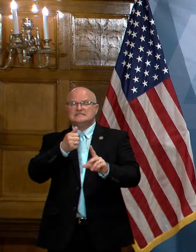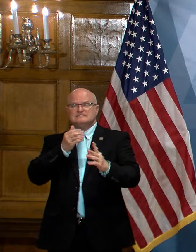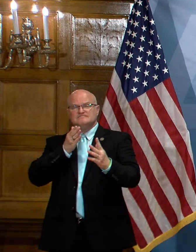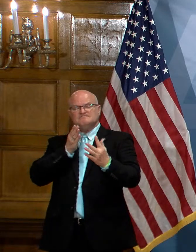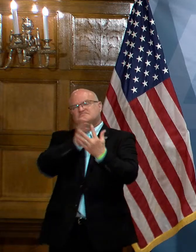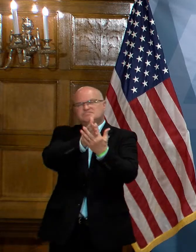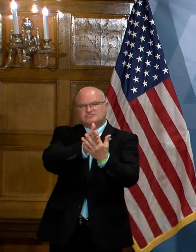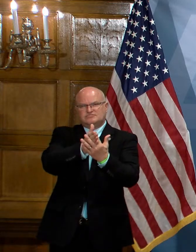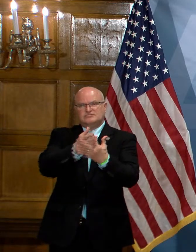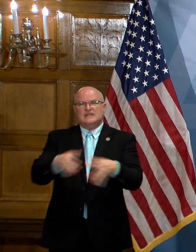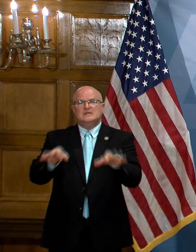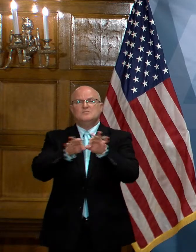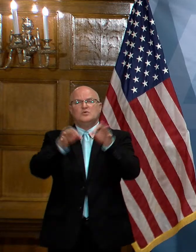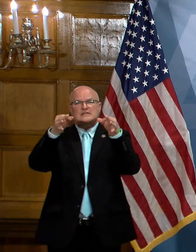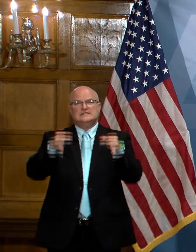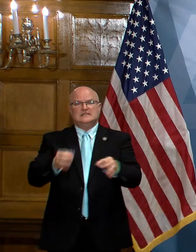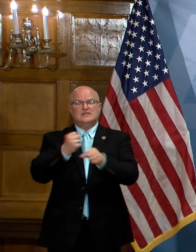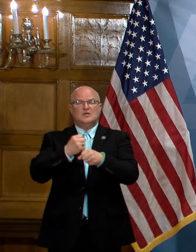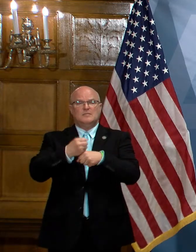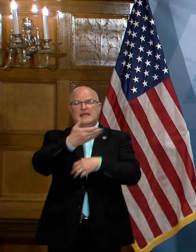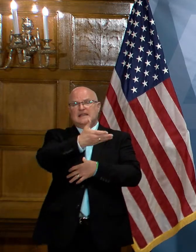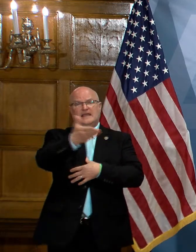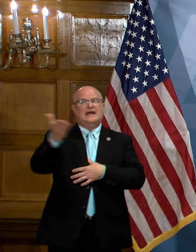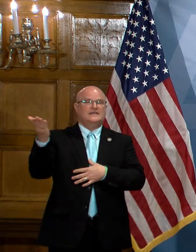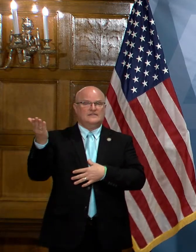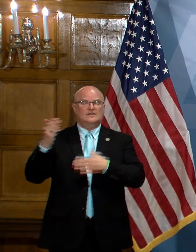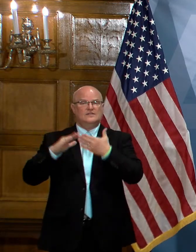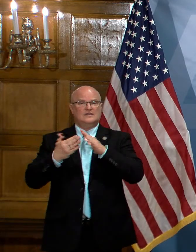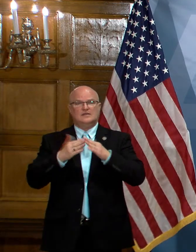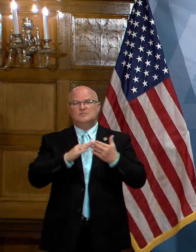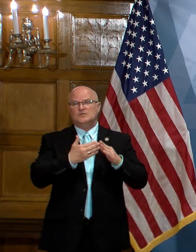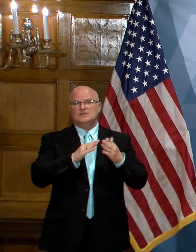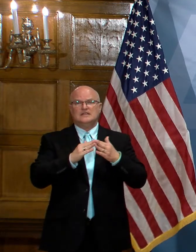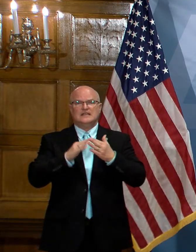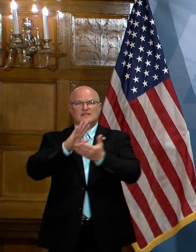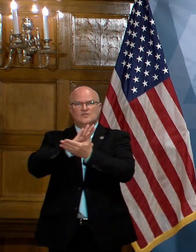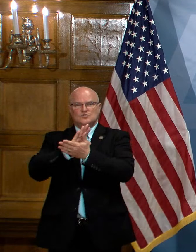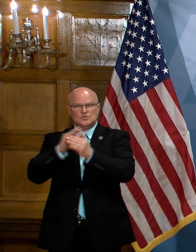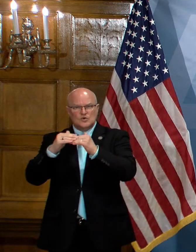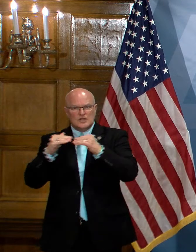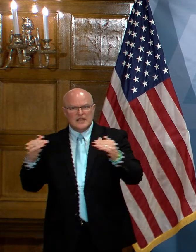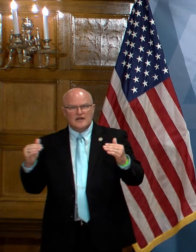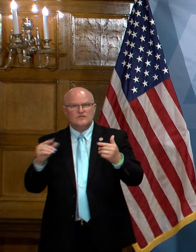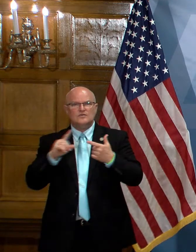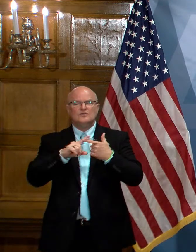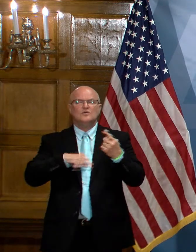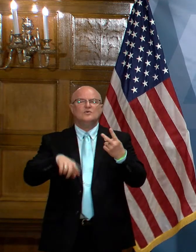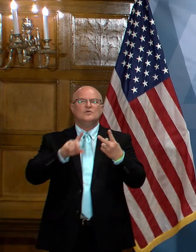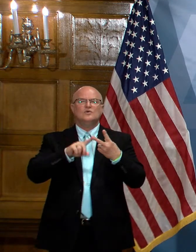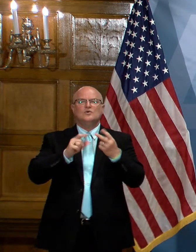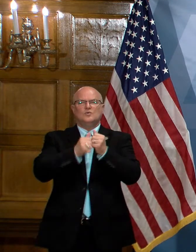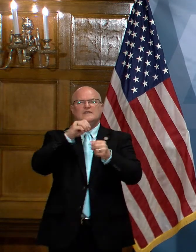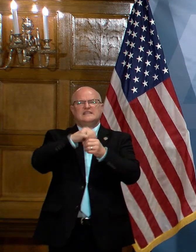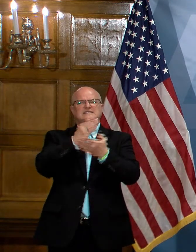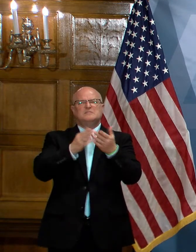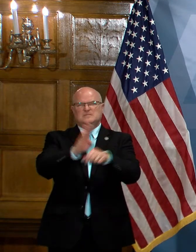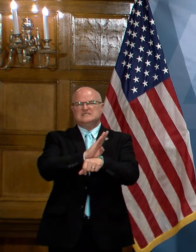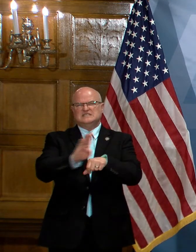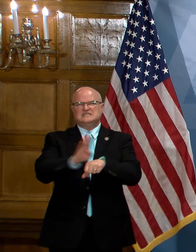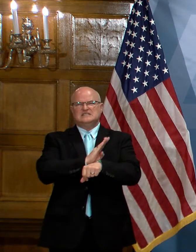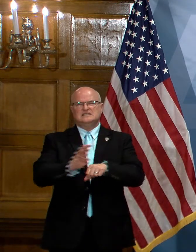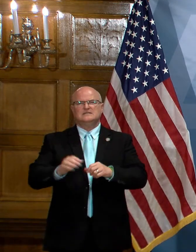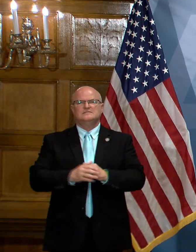impede important decisions that are made out there at the school level or within some